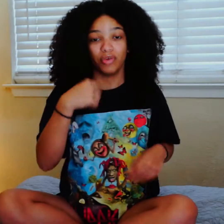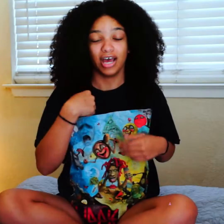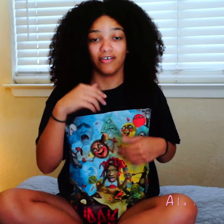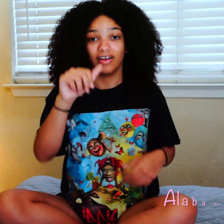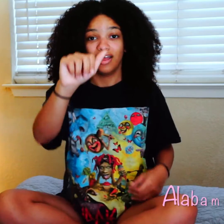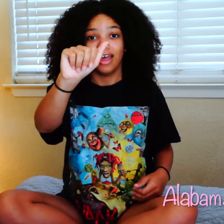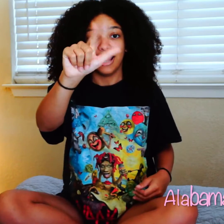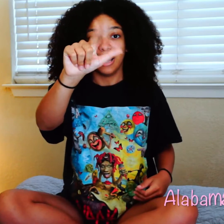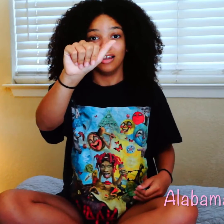have